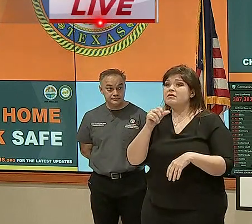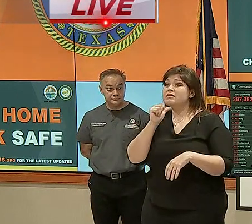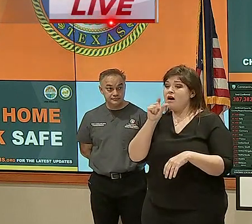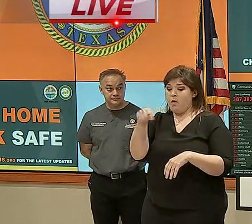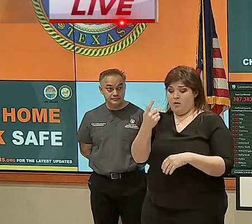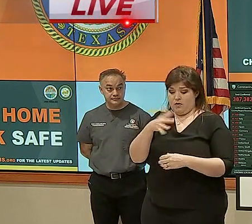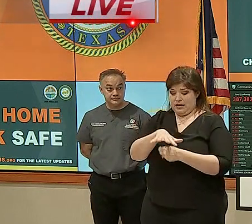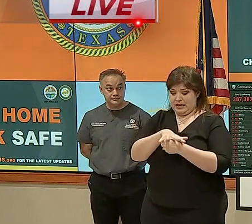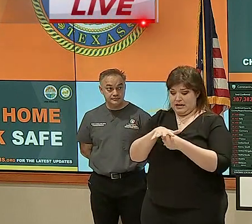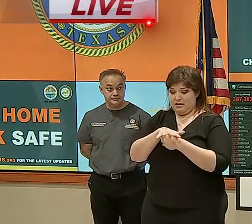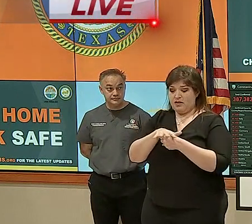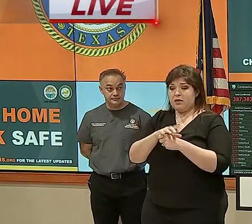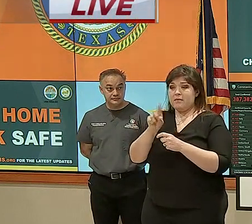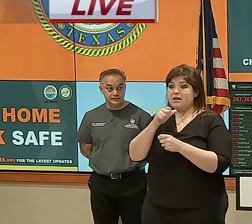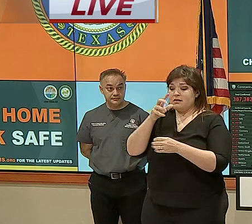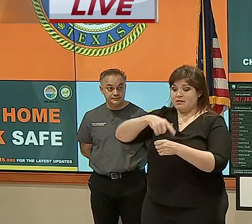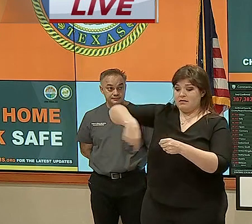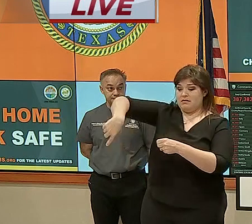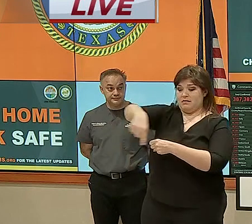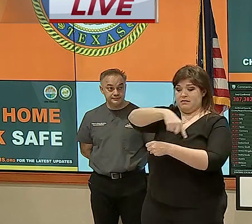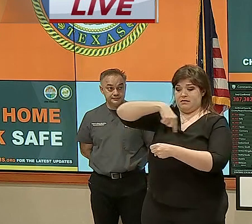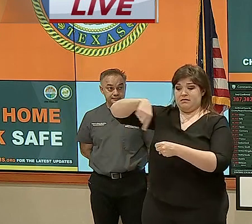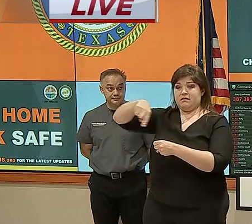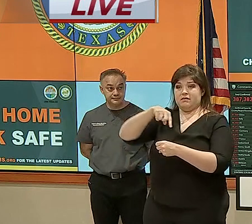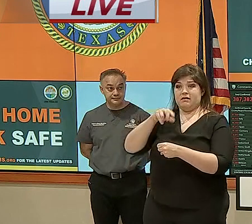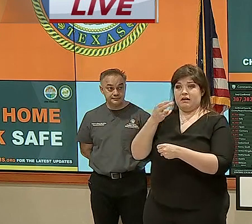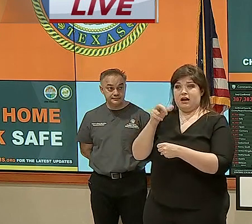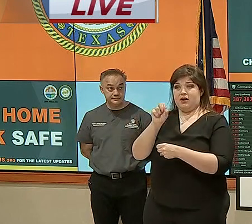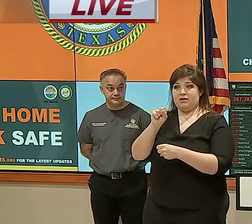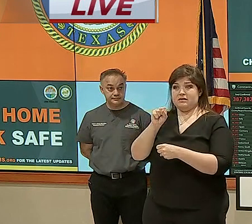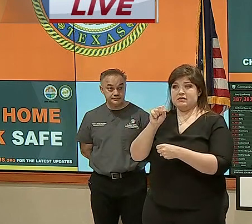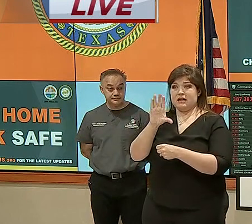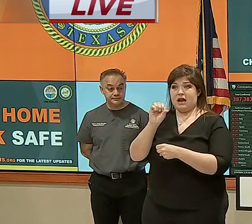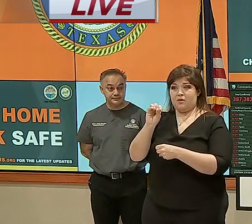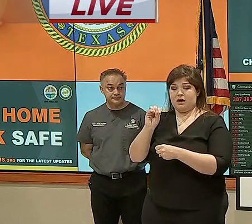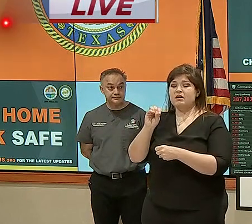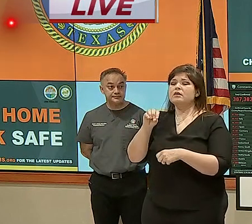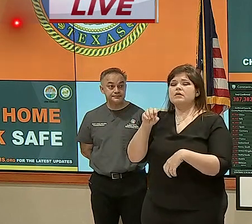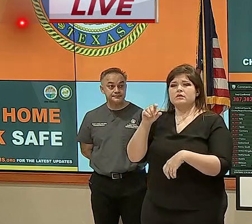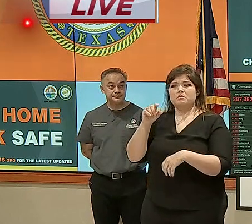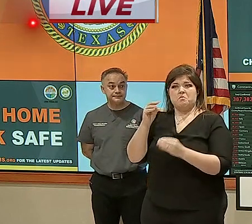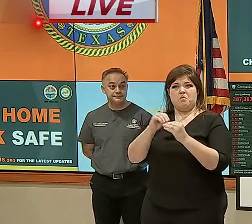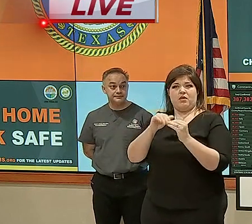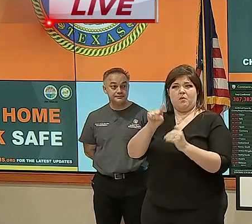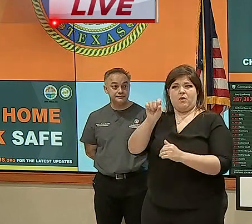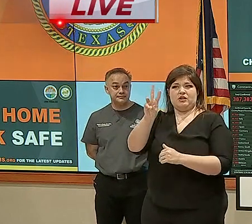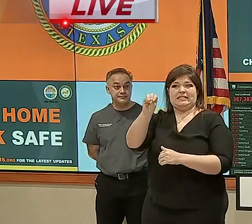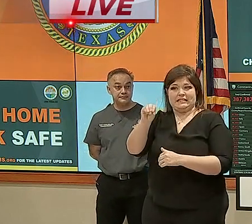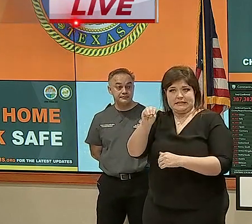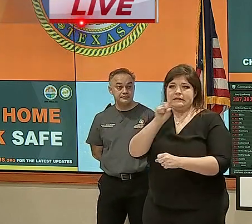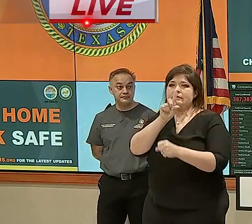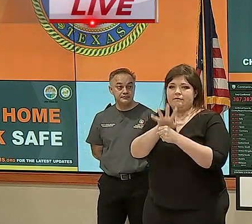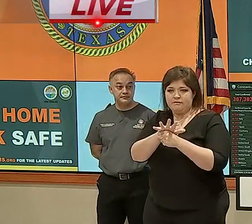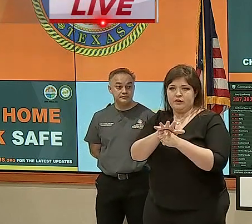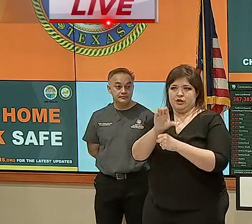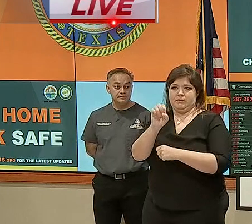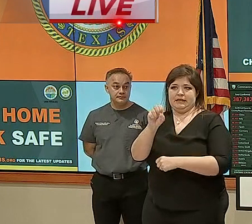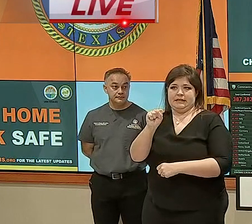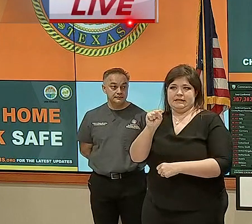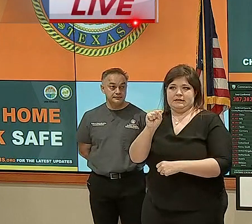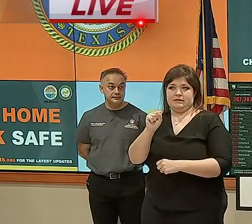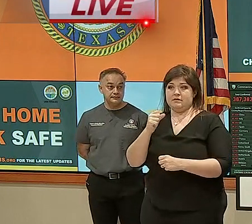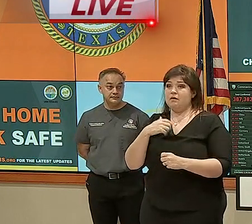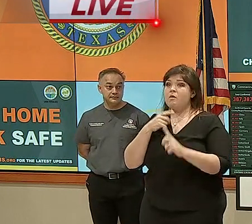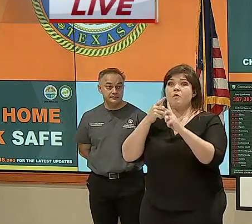160 confirmed cases. The steps that are being taken this morning is the hope of that we don't have